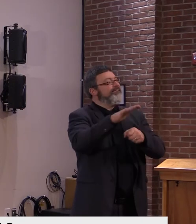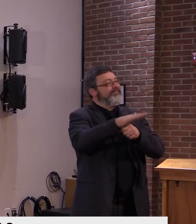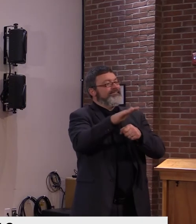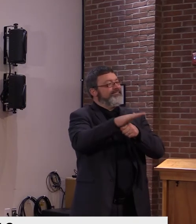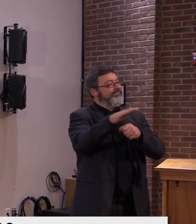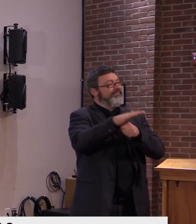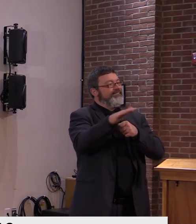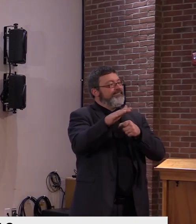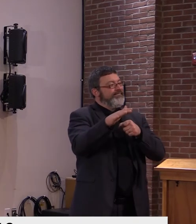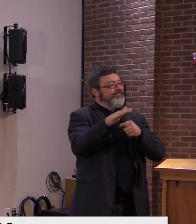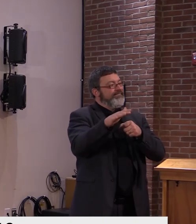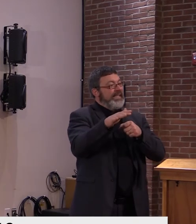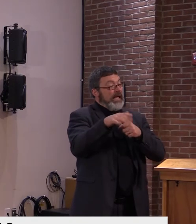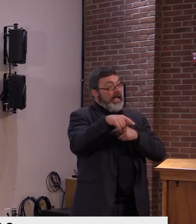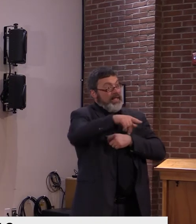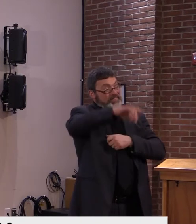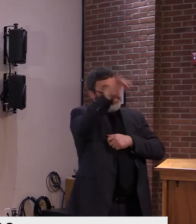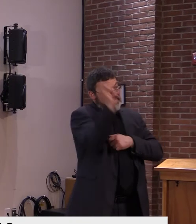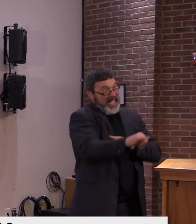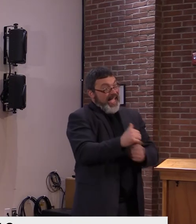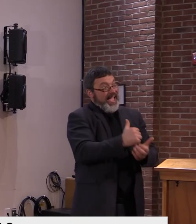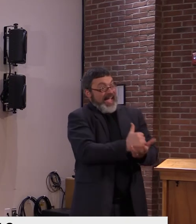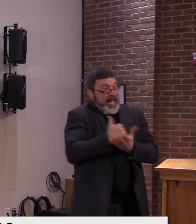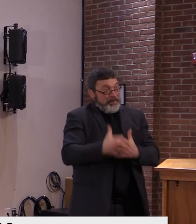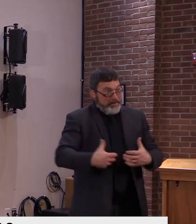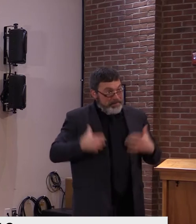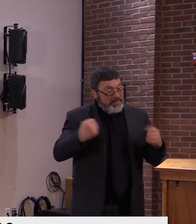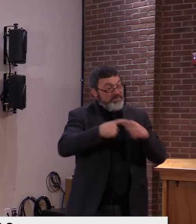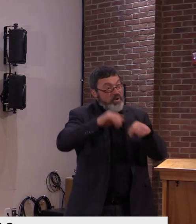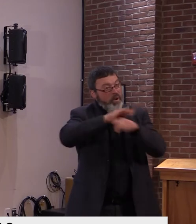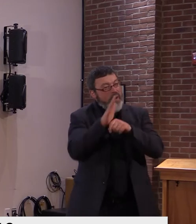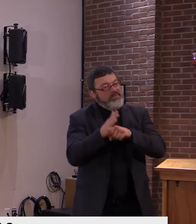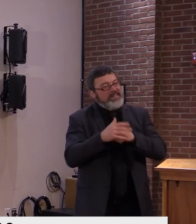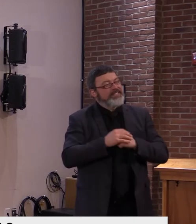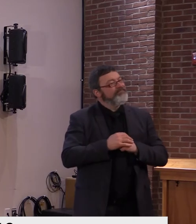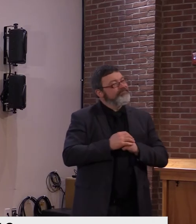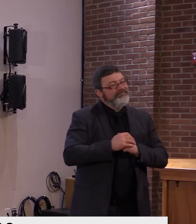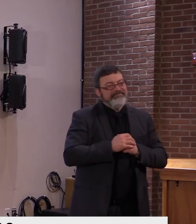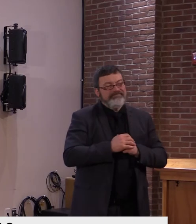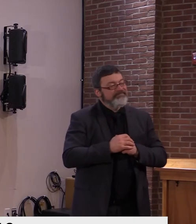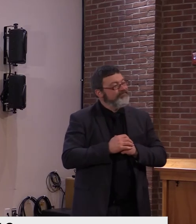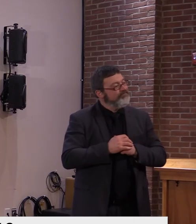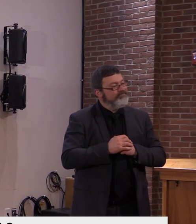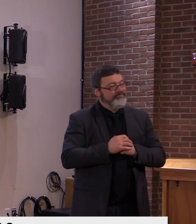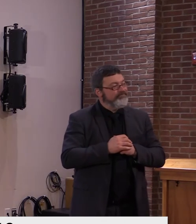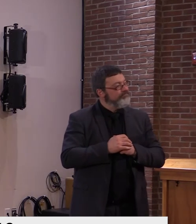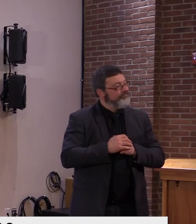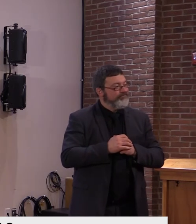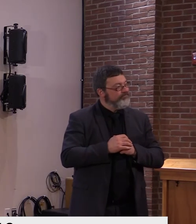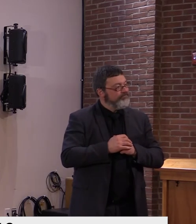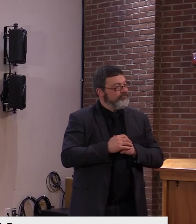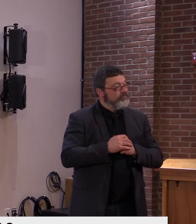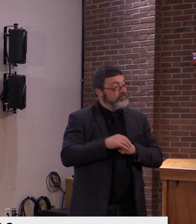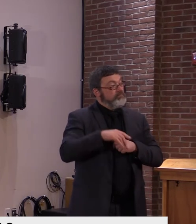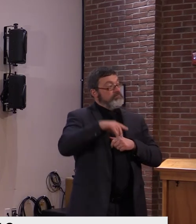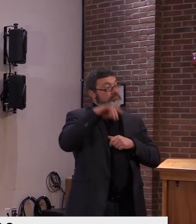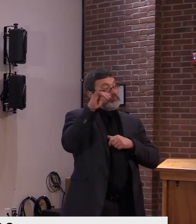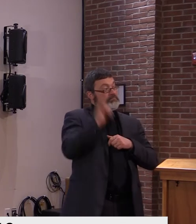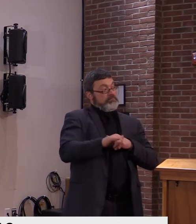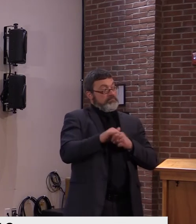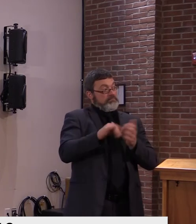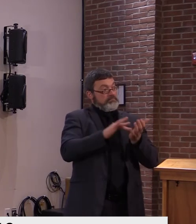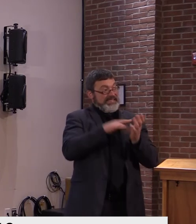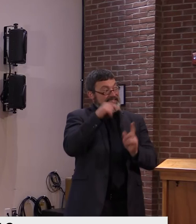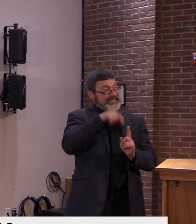with the fact that it is a bit cumbersome because it requires an infusion center, requires several hours of